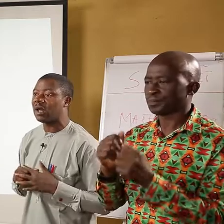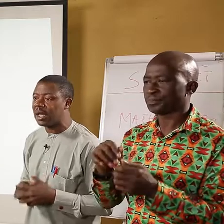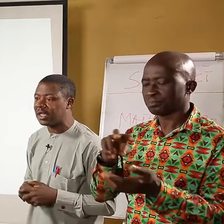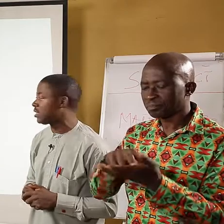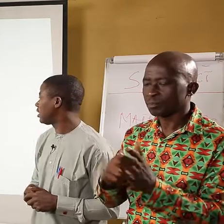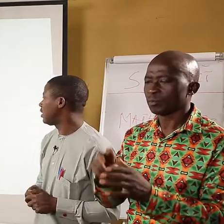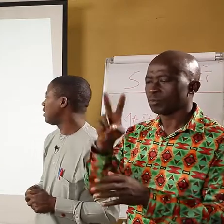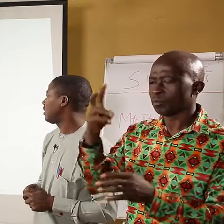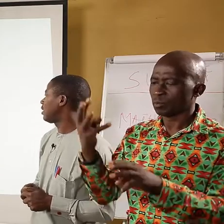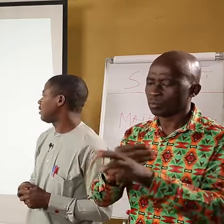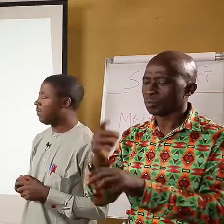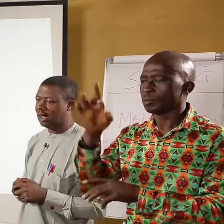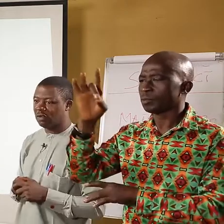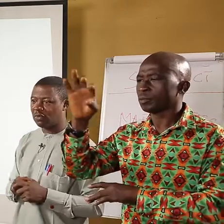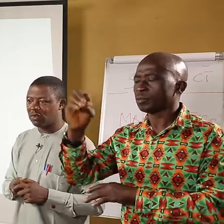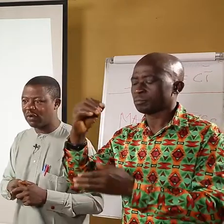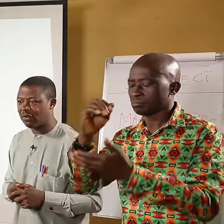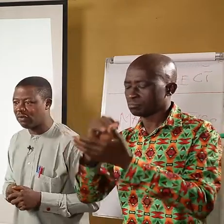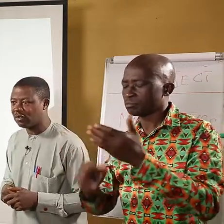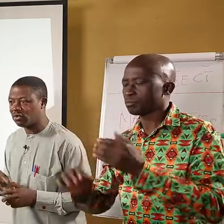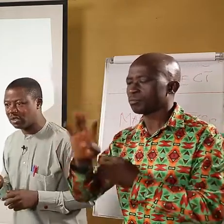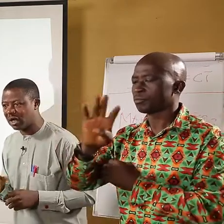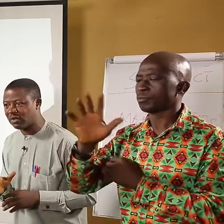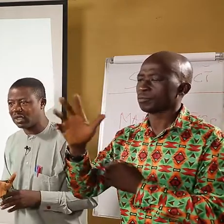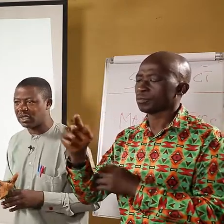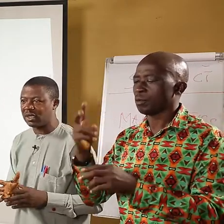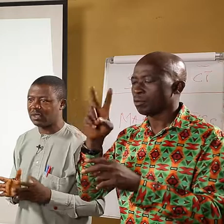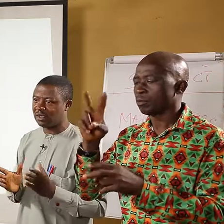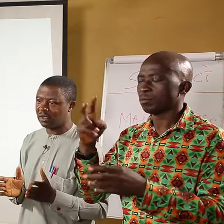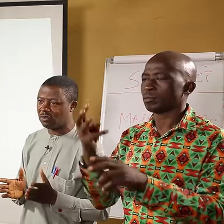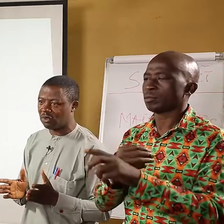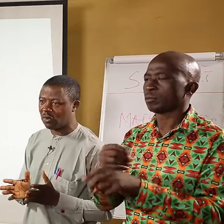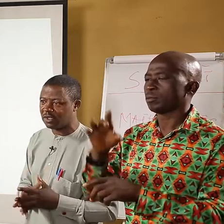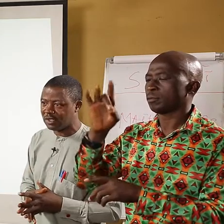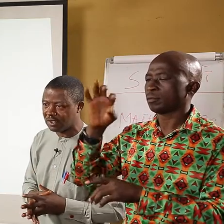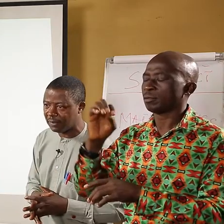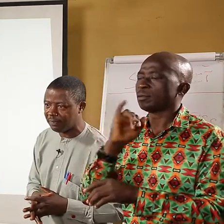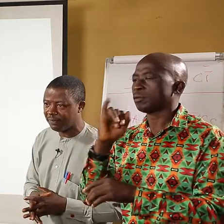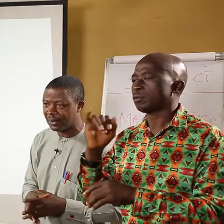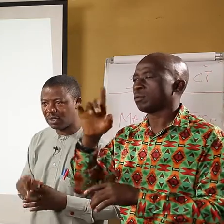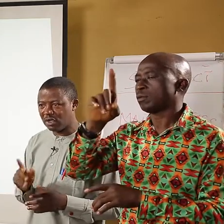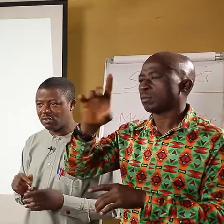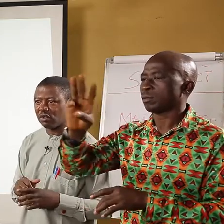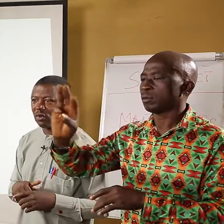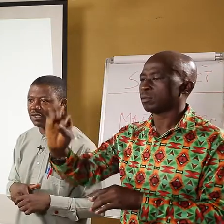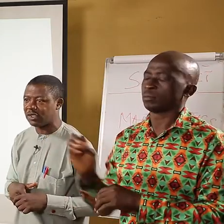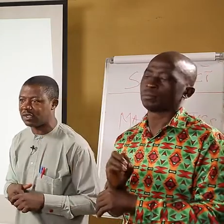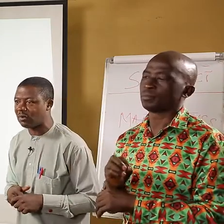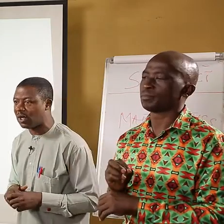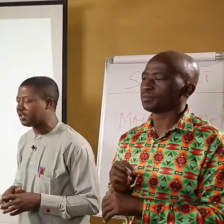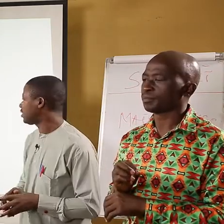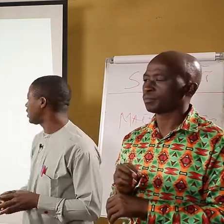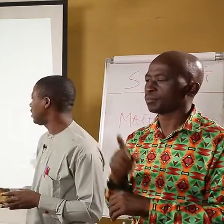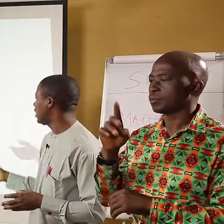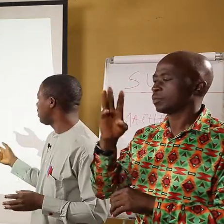times 80 minus 45. 2 times 80, the result is 160. The result is